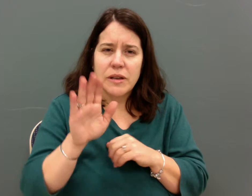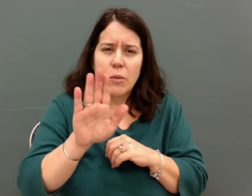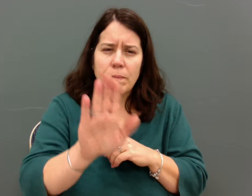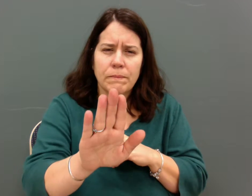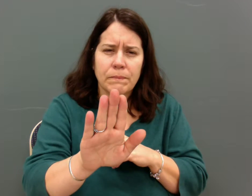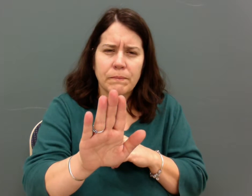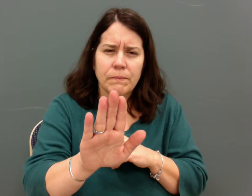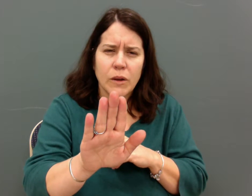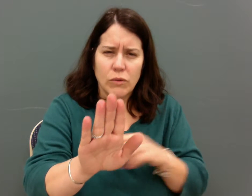So,